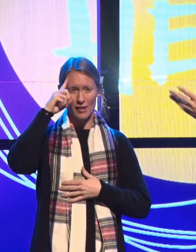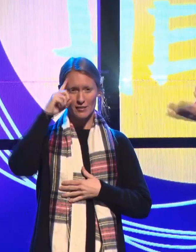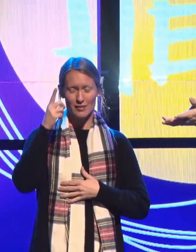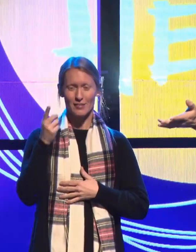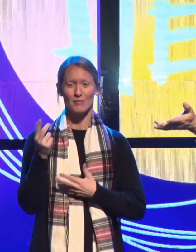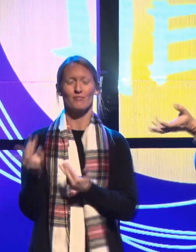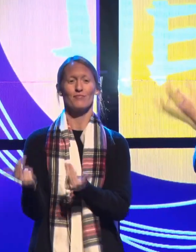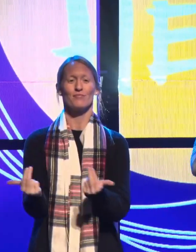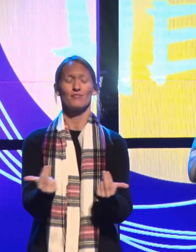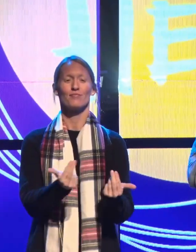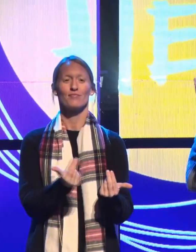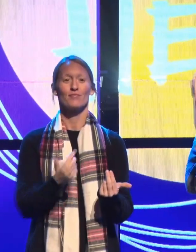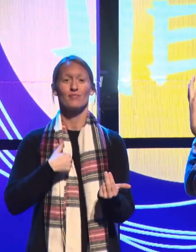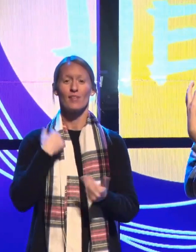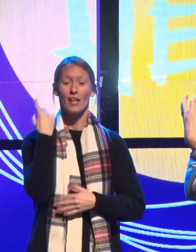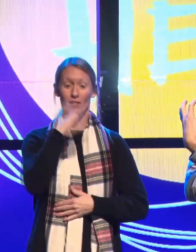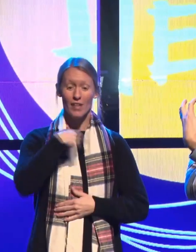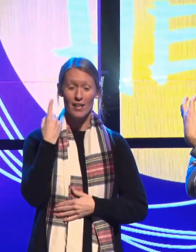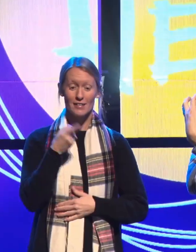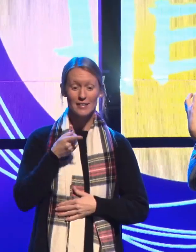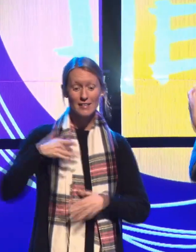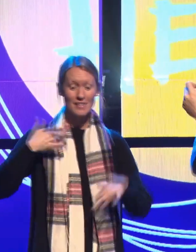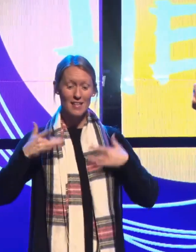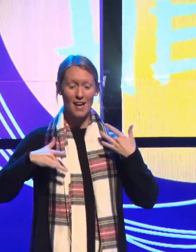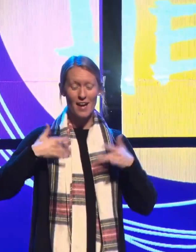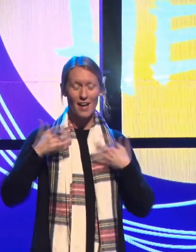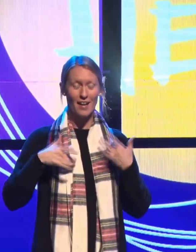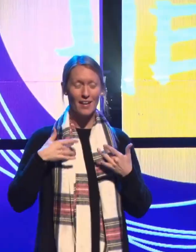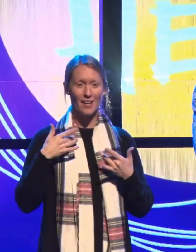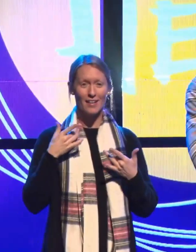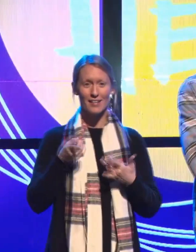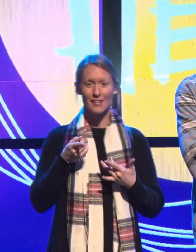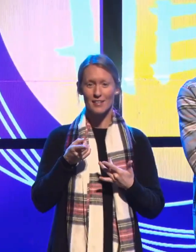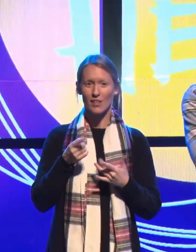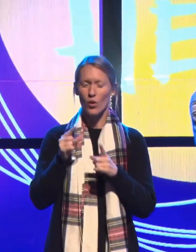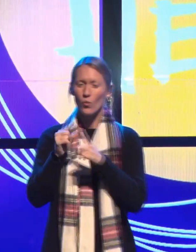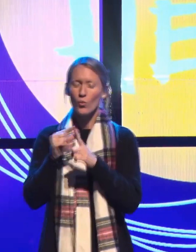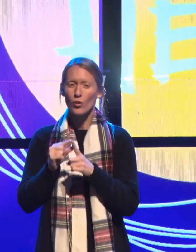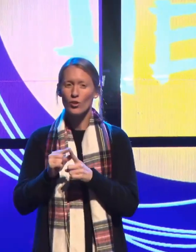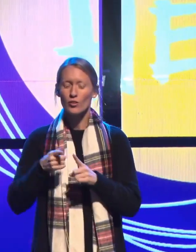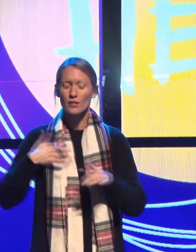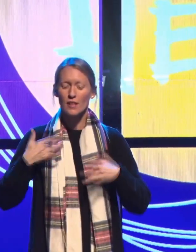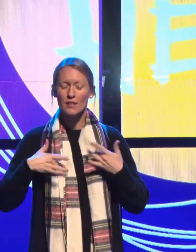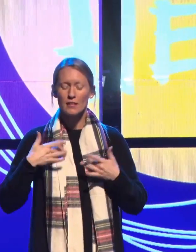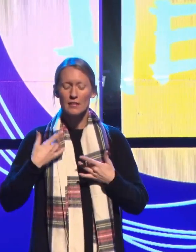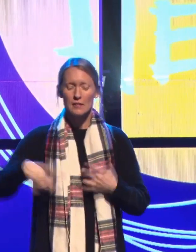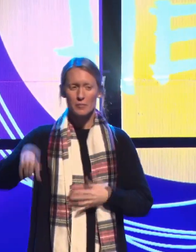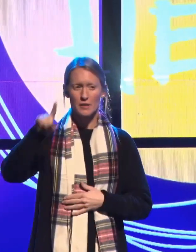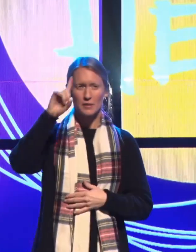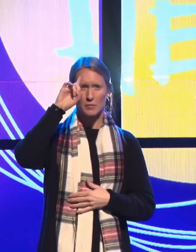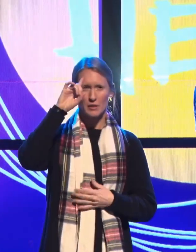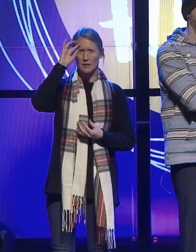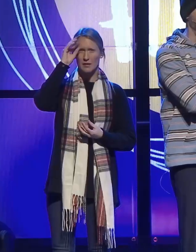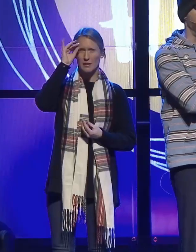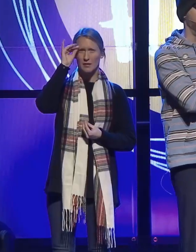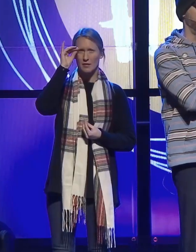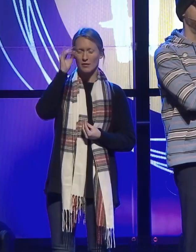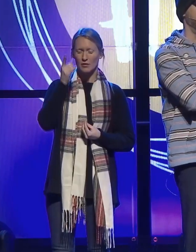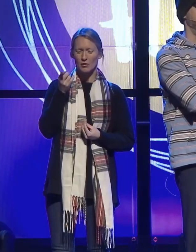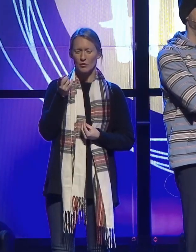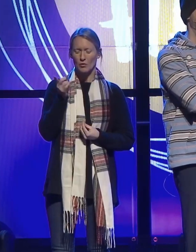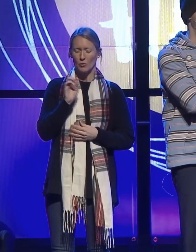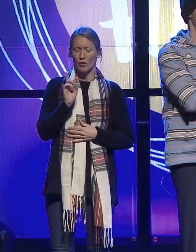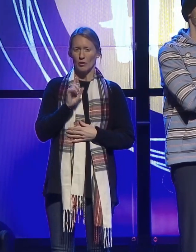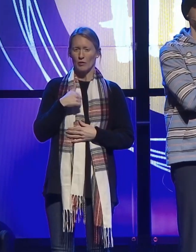But you did it pretty well. So like your face was super excited and maybe even your words were excited, but in your brain you were like, where do I